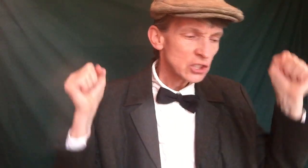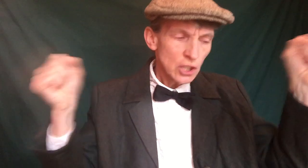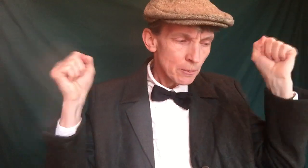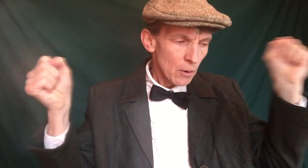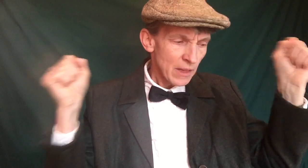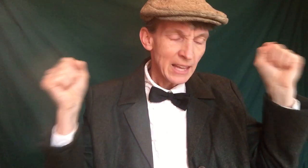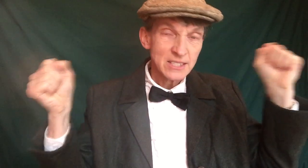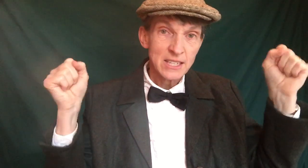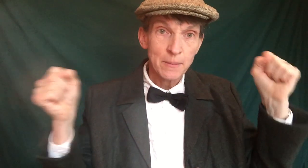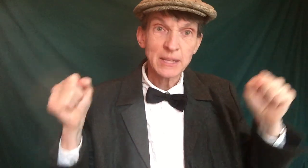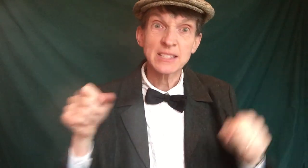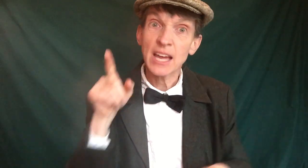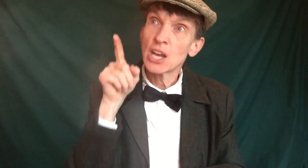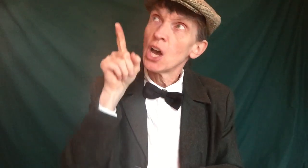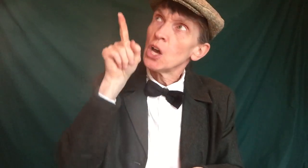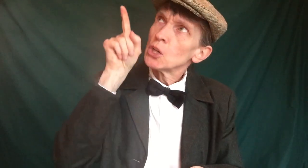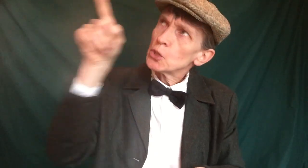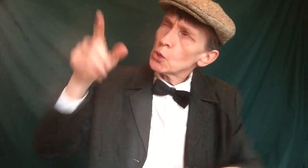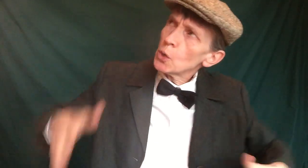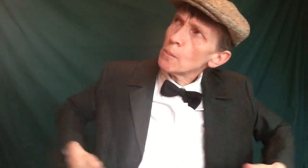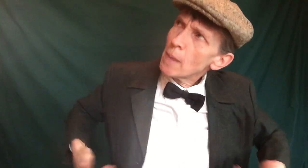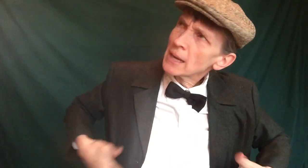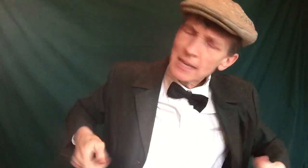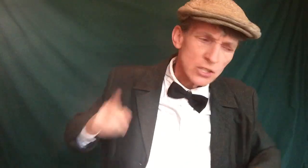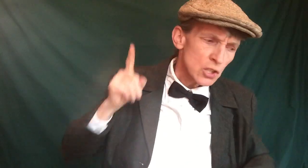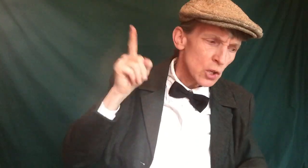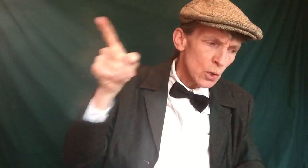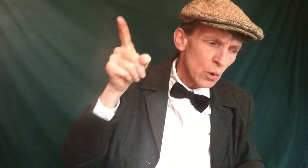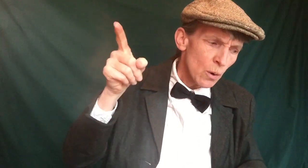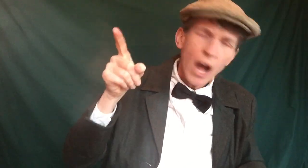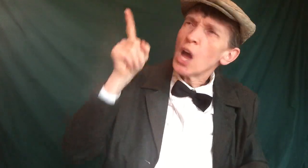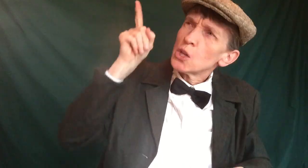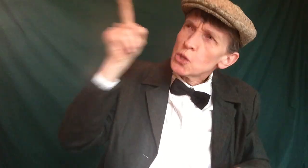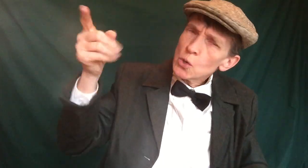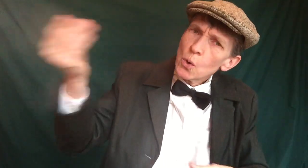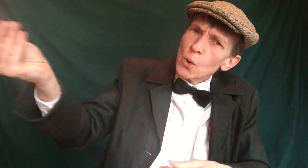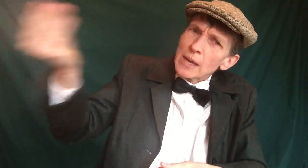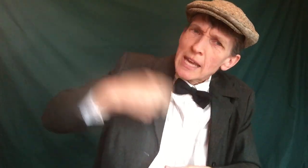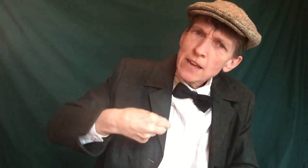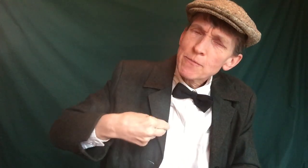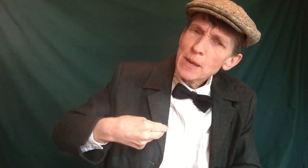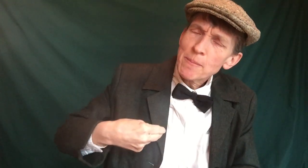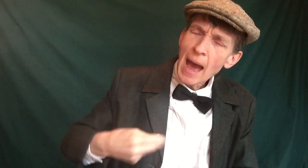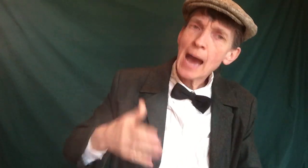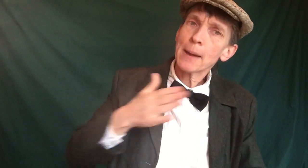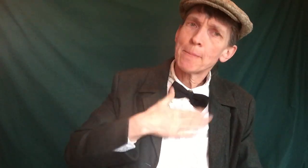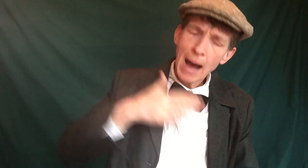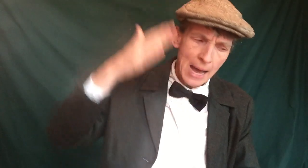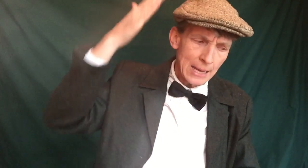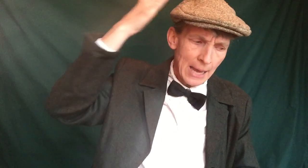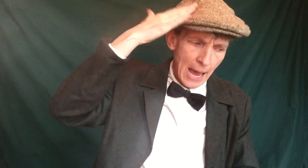he shook both hands at them and said, "You monkeys, you give me back my